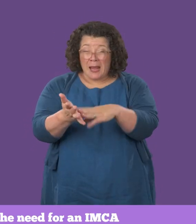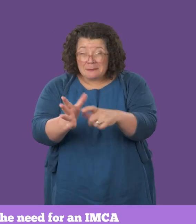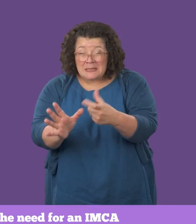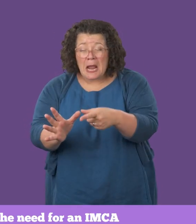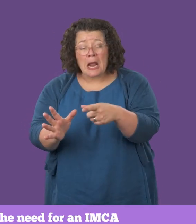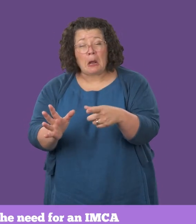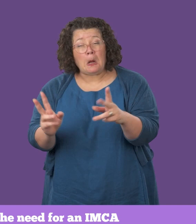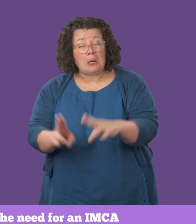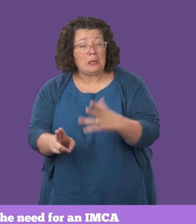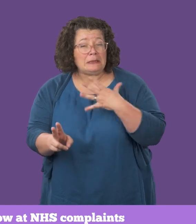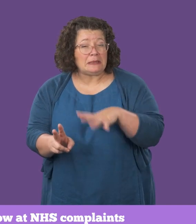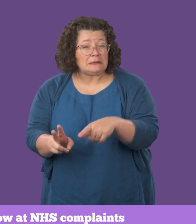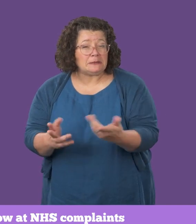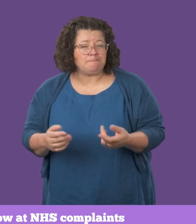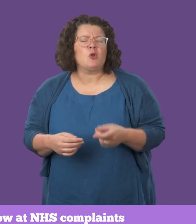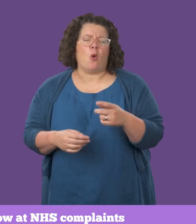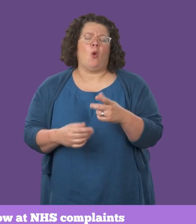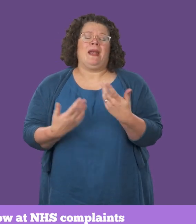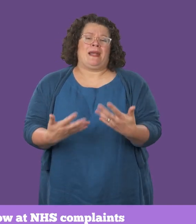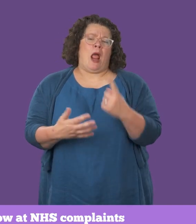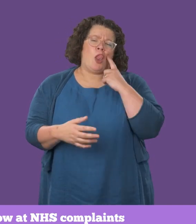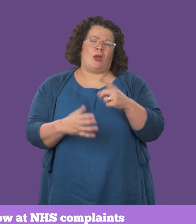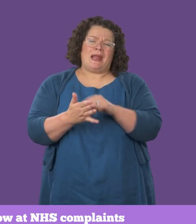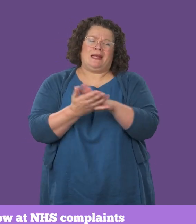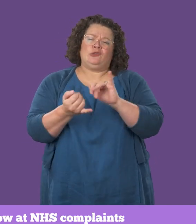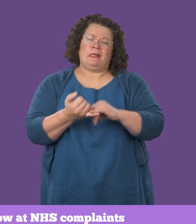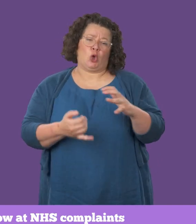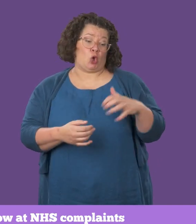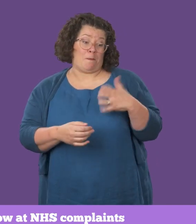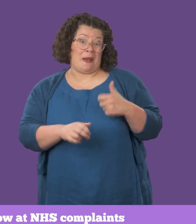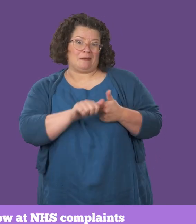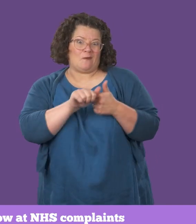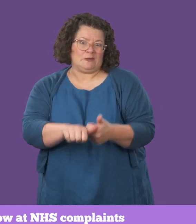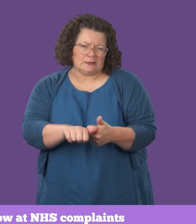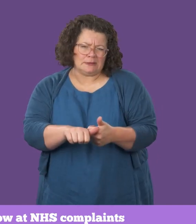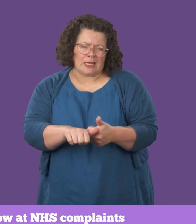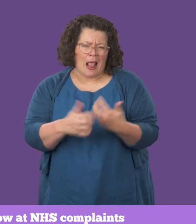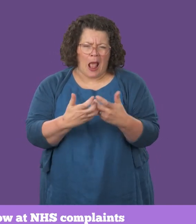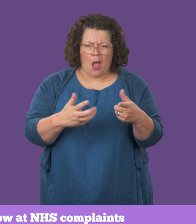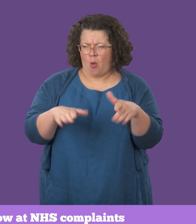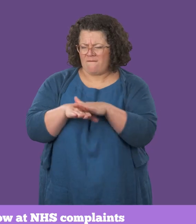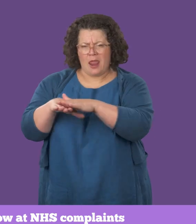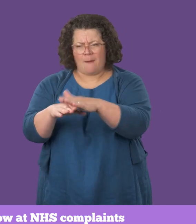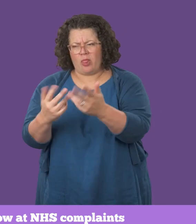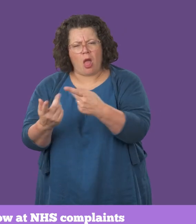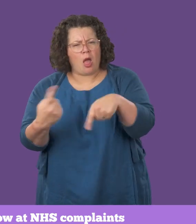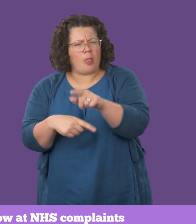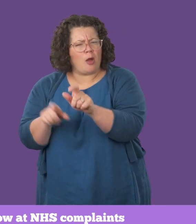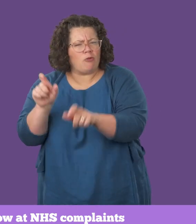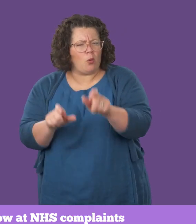redundant. Let's have a quick look now at NHS complaints advocacy and how that overlaps with every type of, or